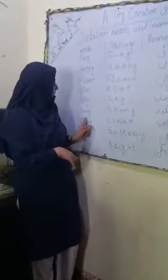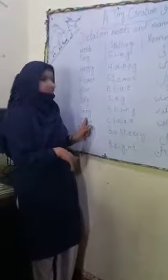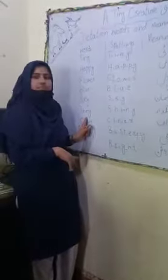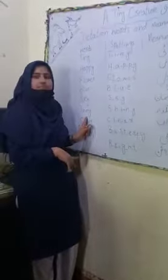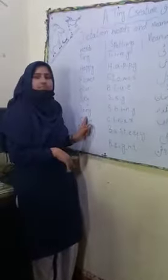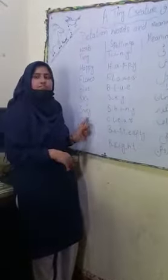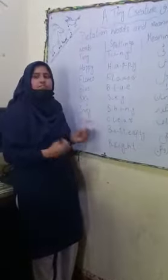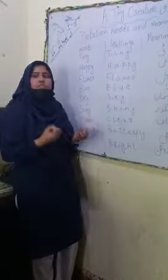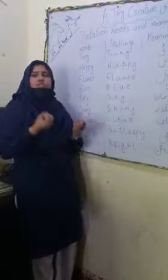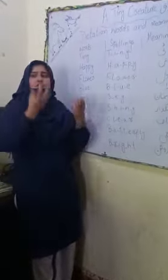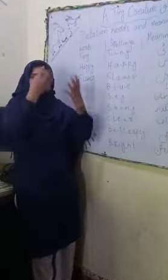shiny,